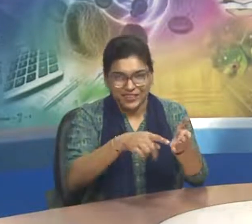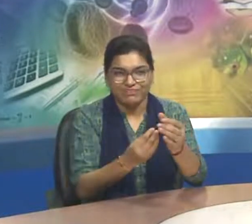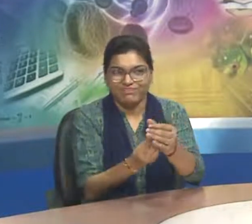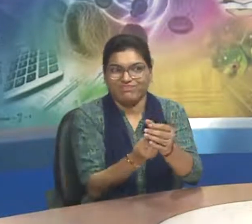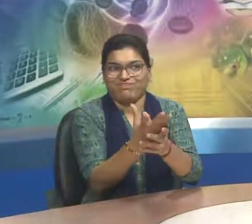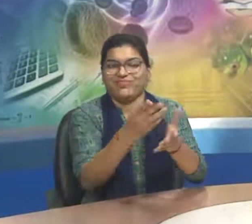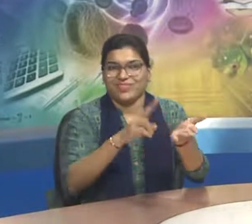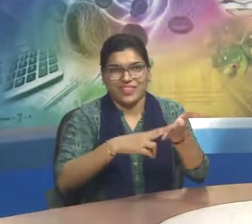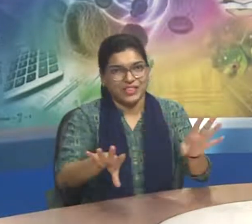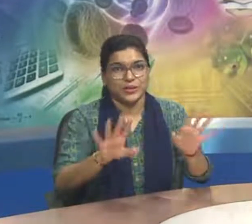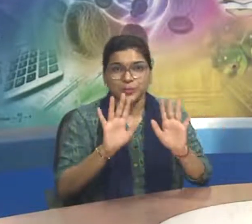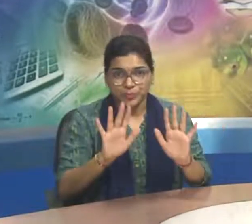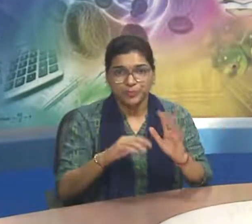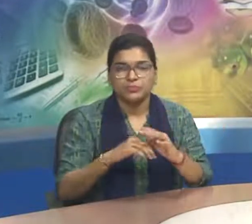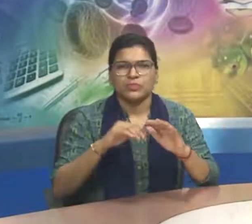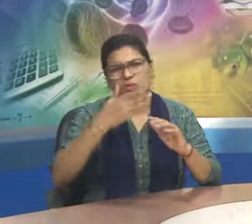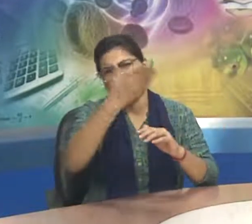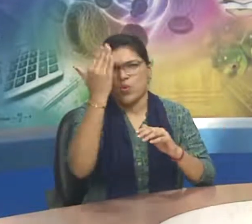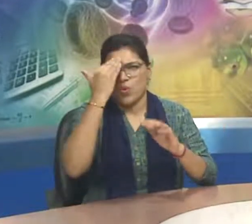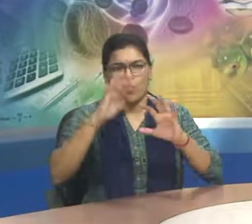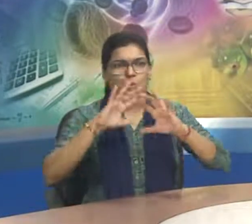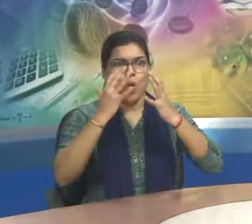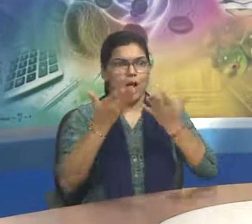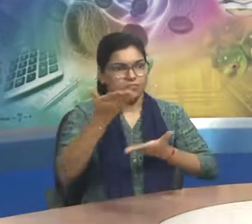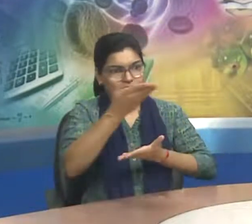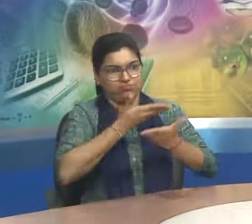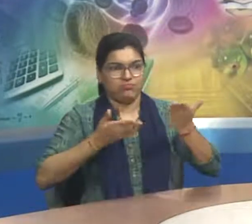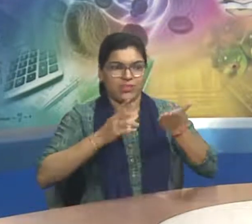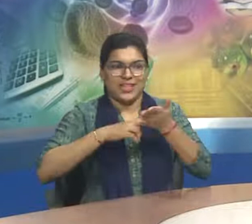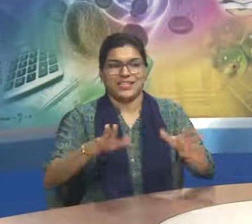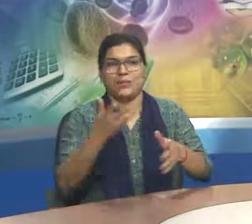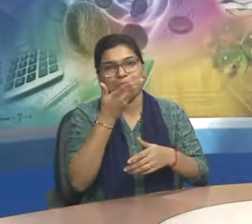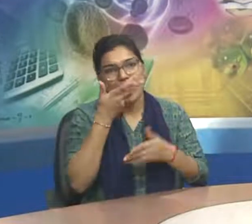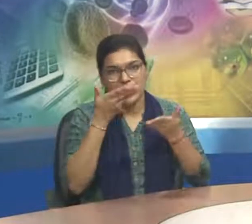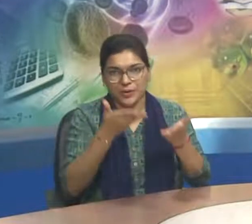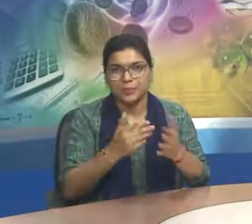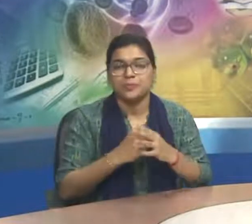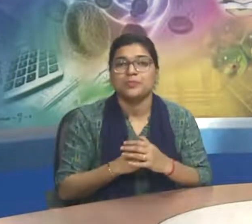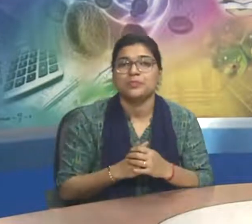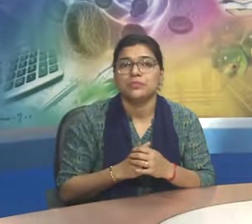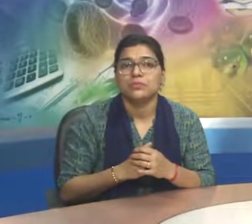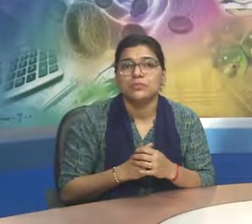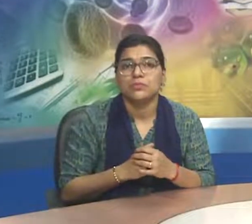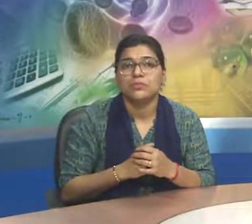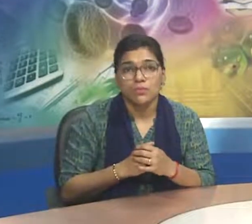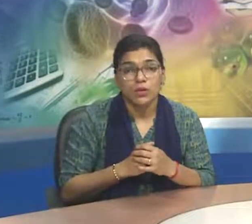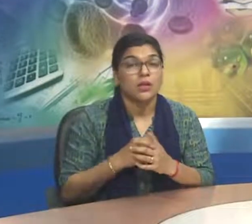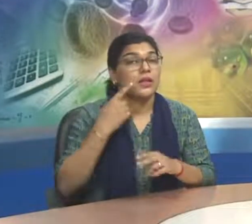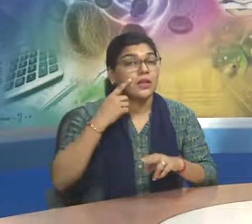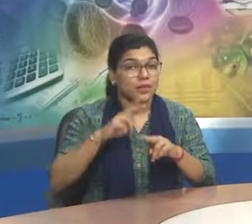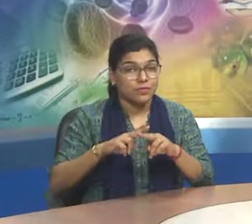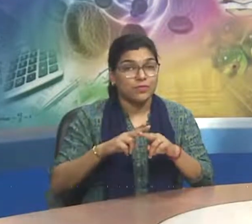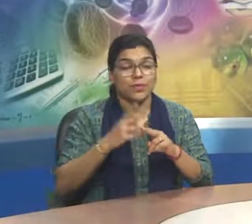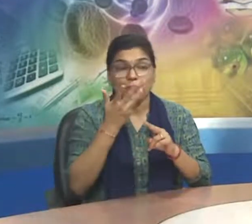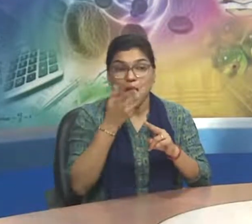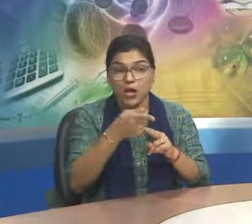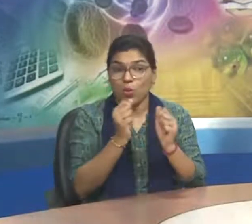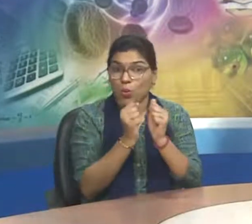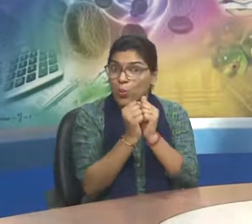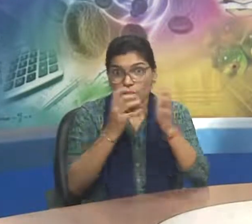is very important. Water is another important natural resource. And we